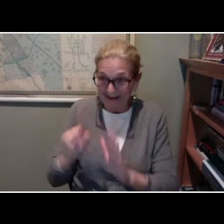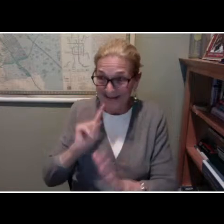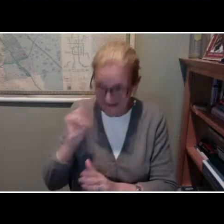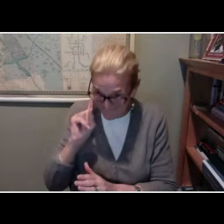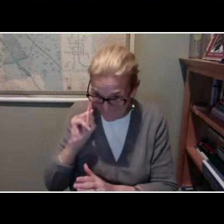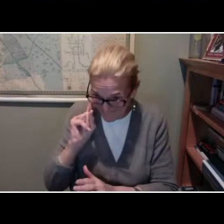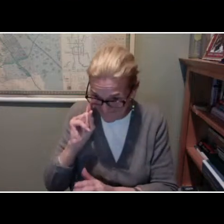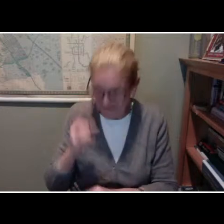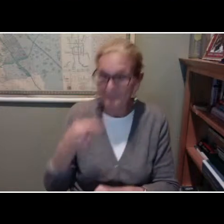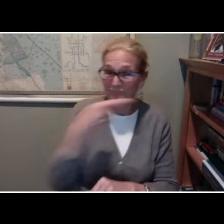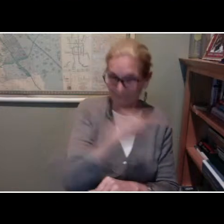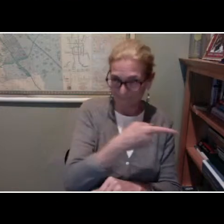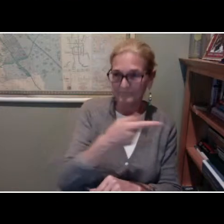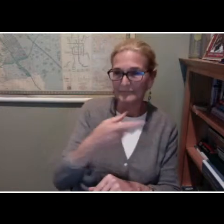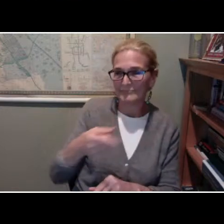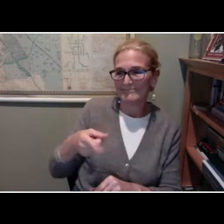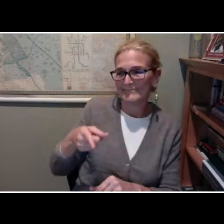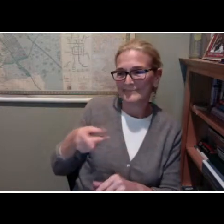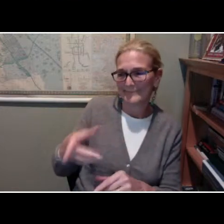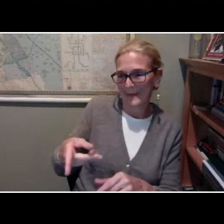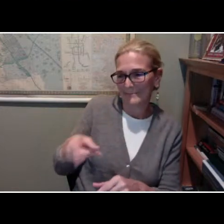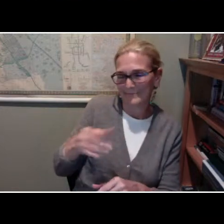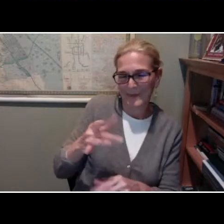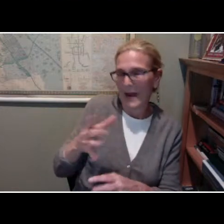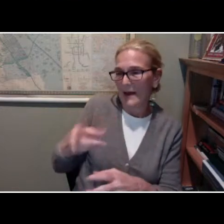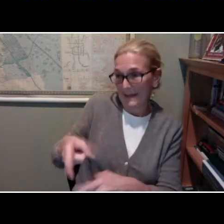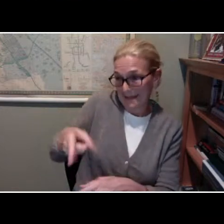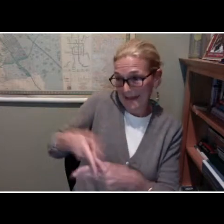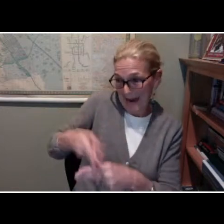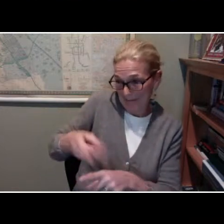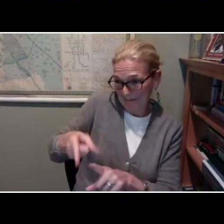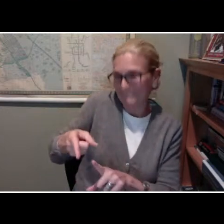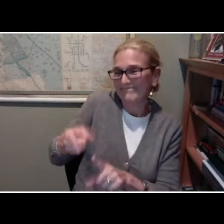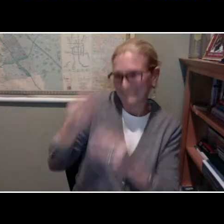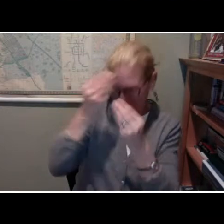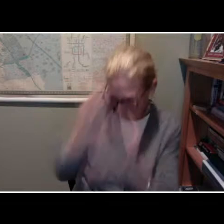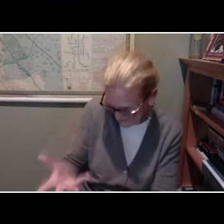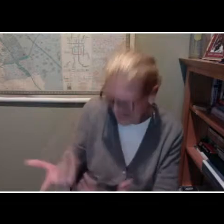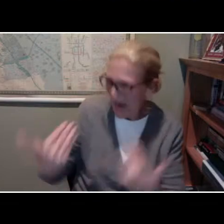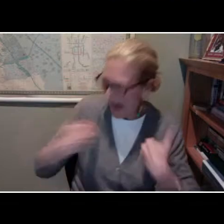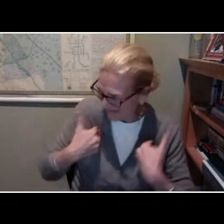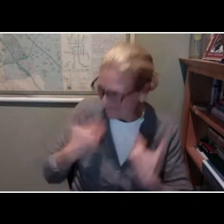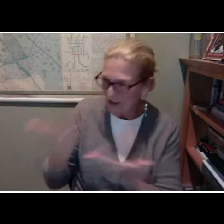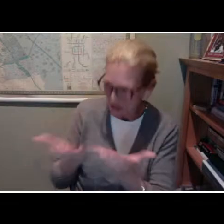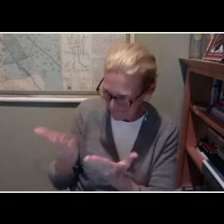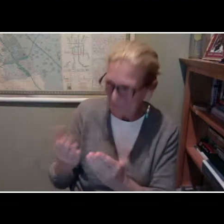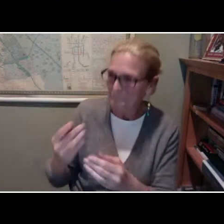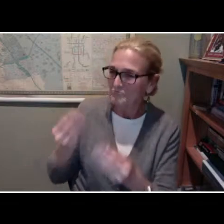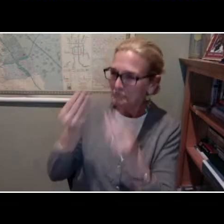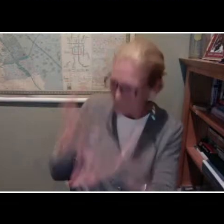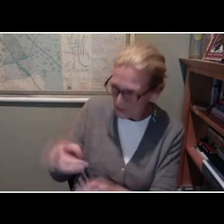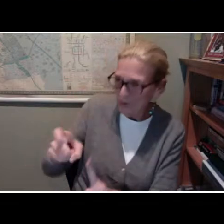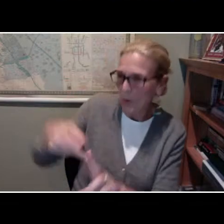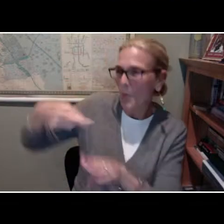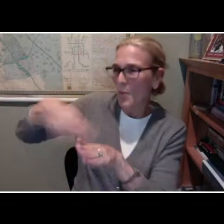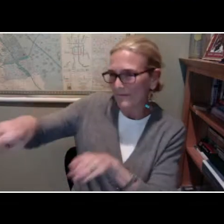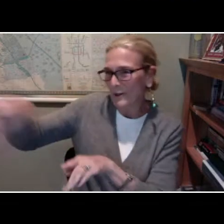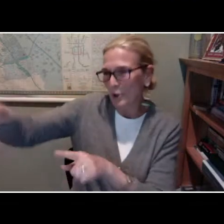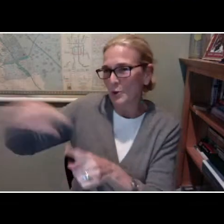and is responsible for, so when a baby is identified as deaf, the